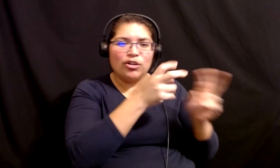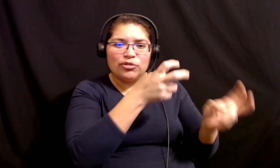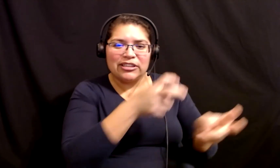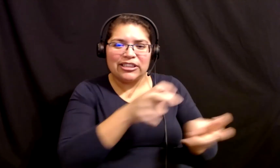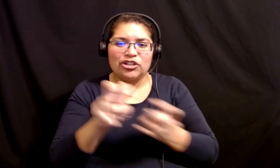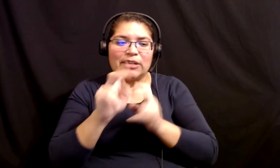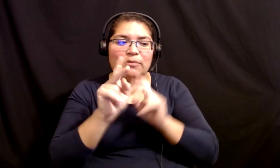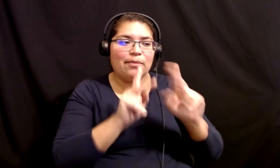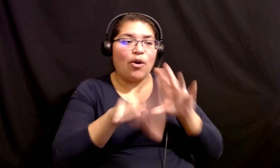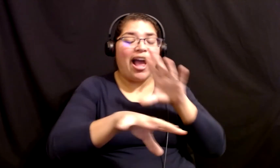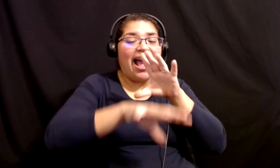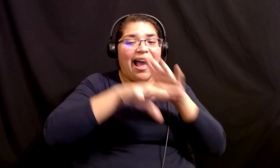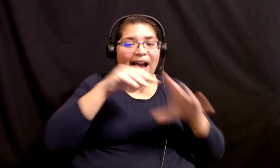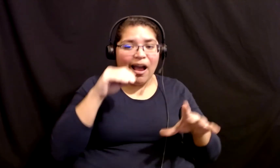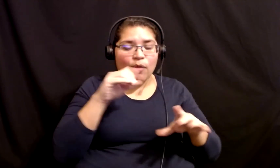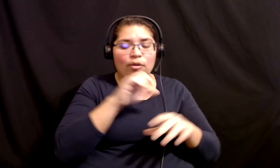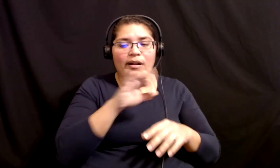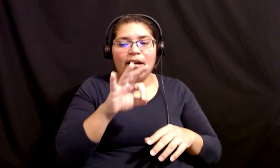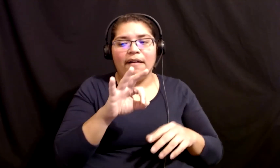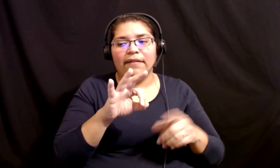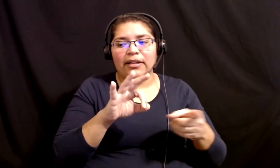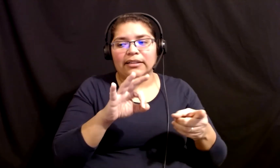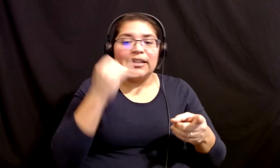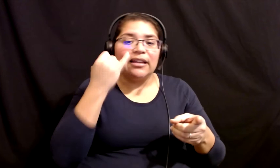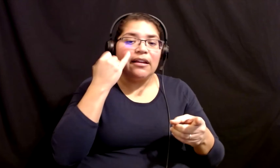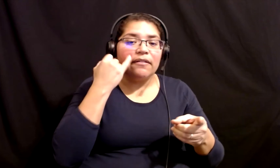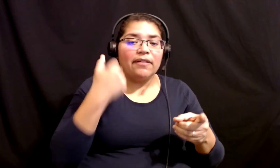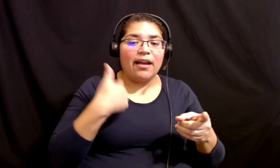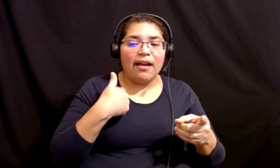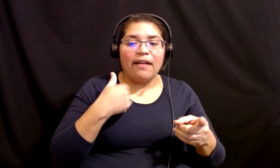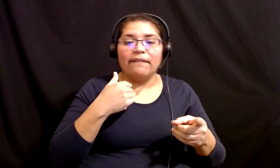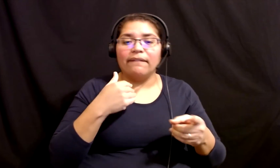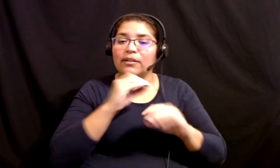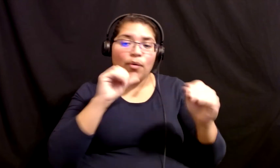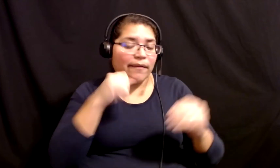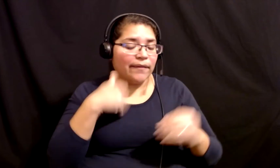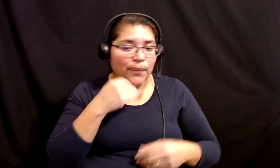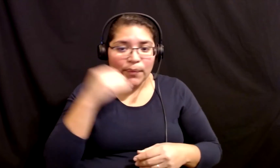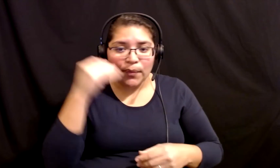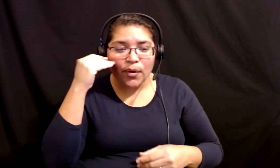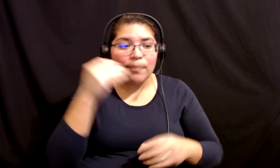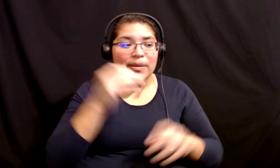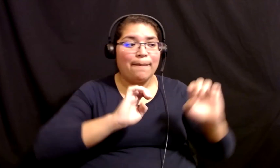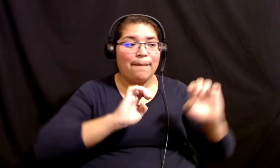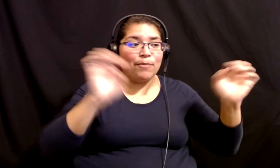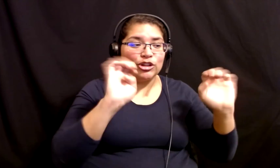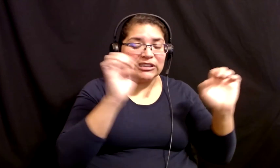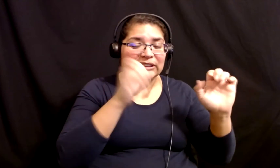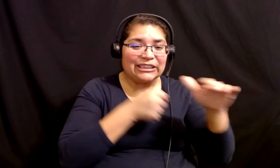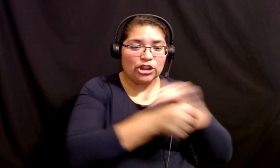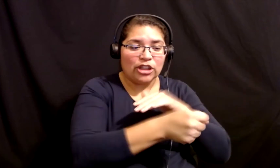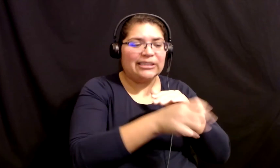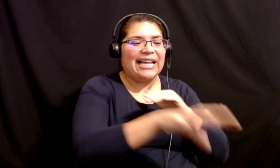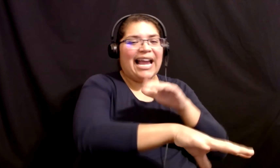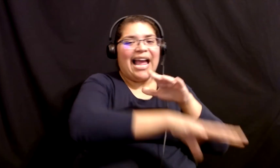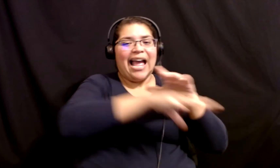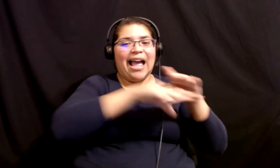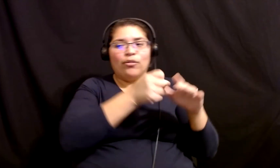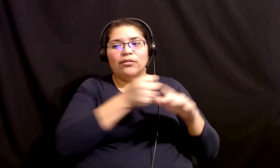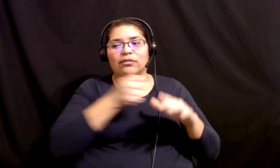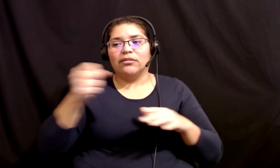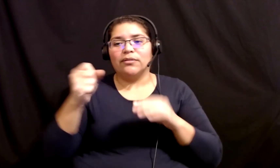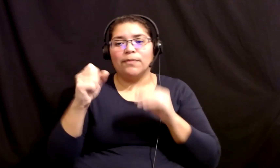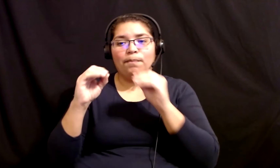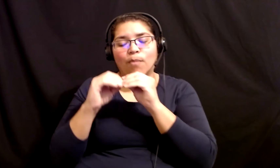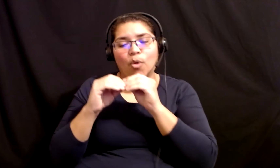people out of if they're experiencing homelessness or if they're in emergency shelter, getting them out of that setting into something that's a little bit